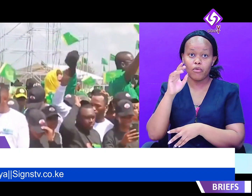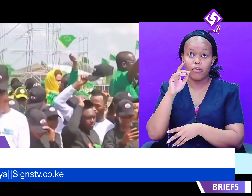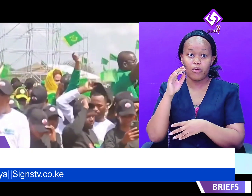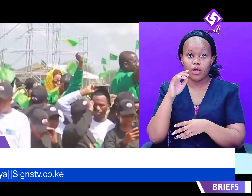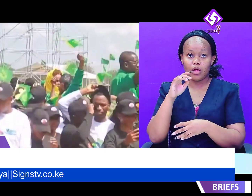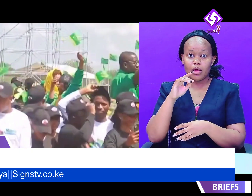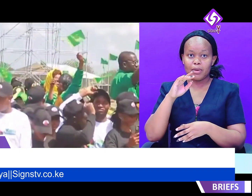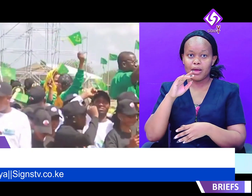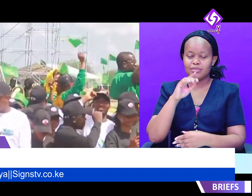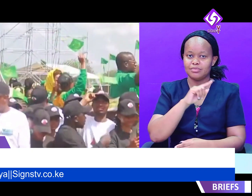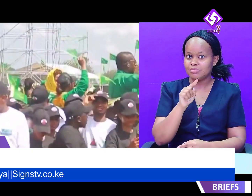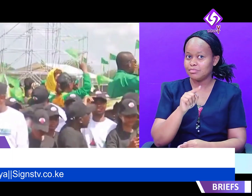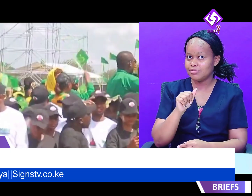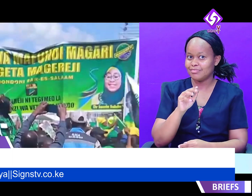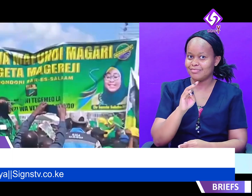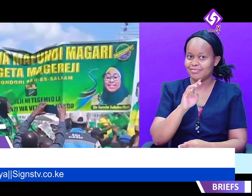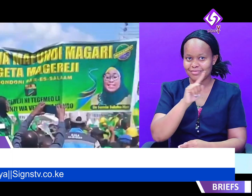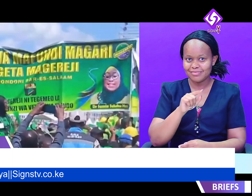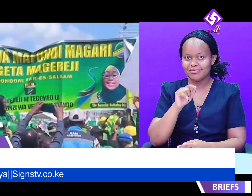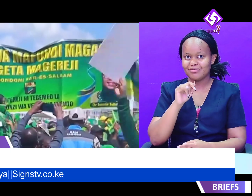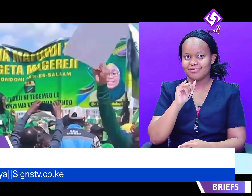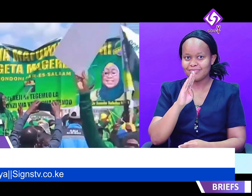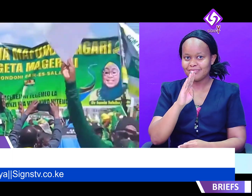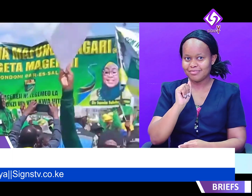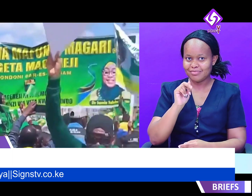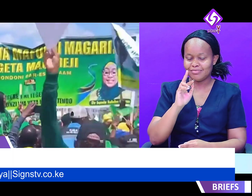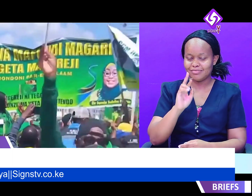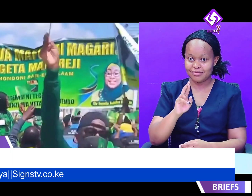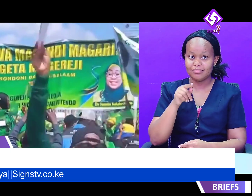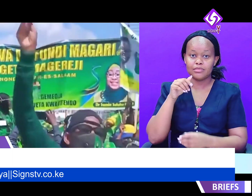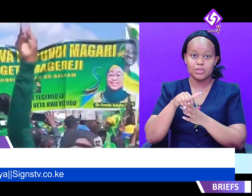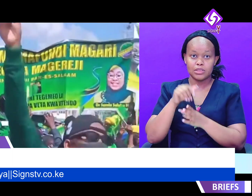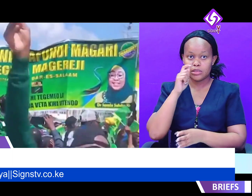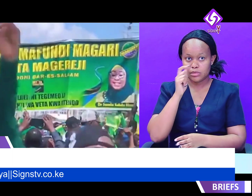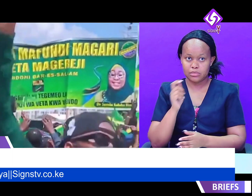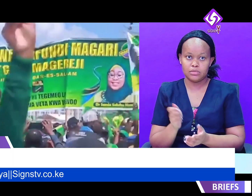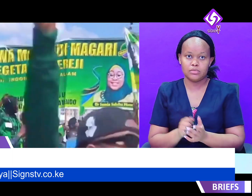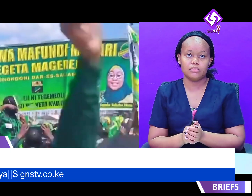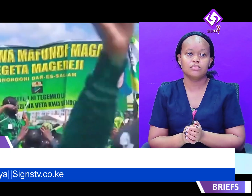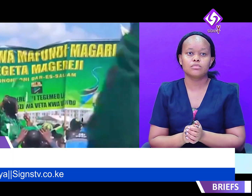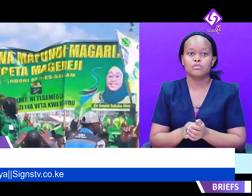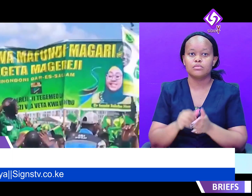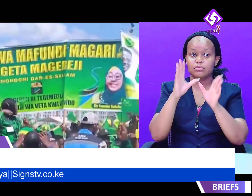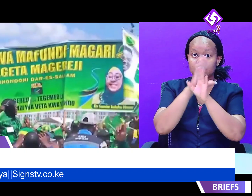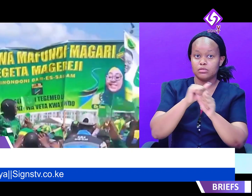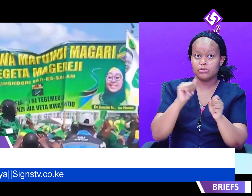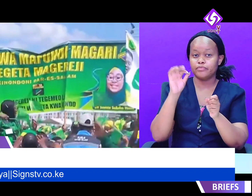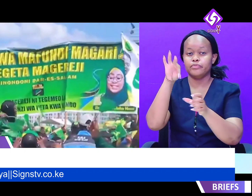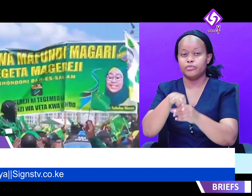and electing a president and lawmakers for the semi-autonomous region of